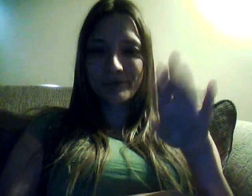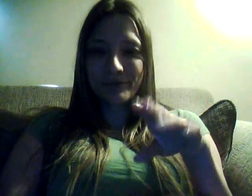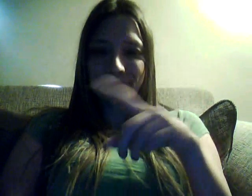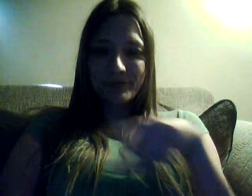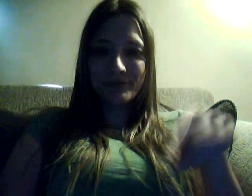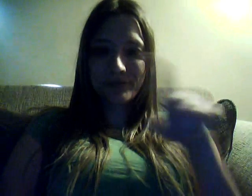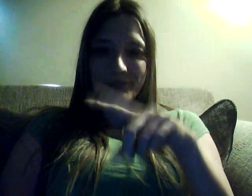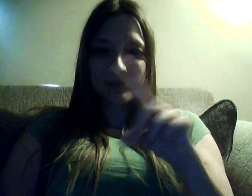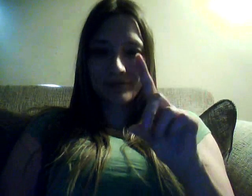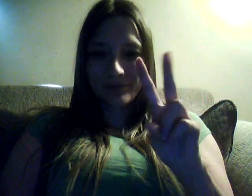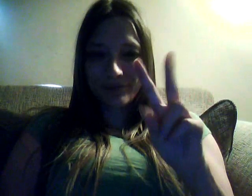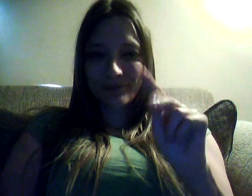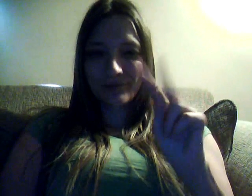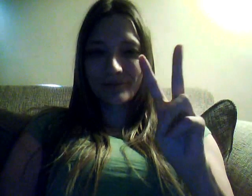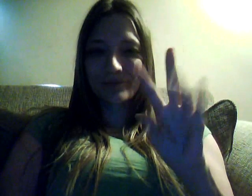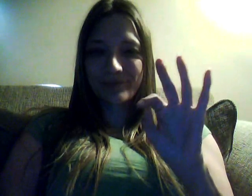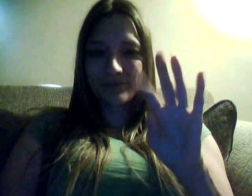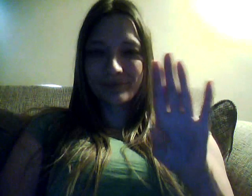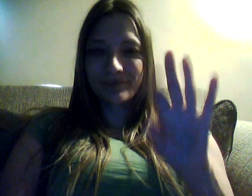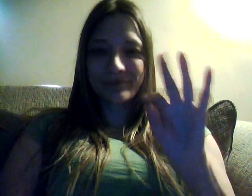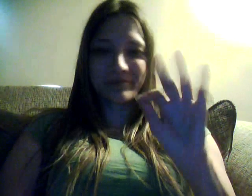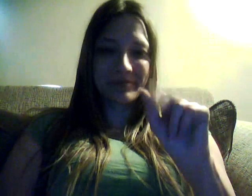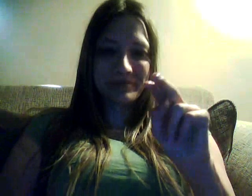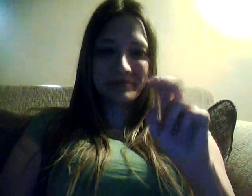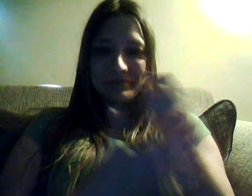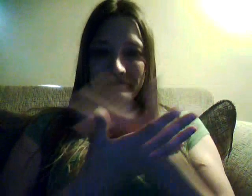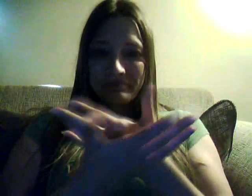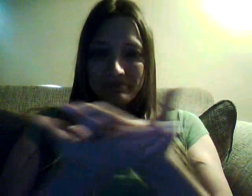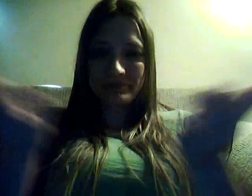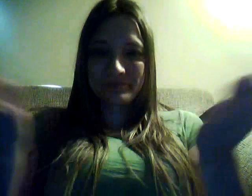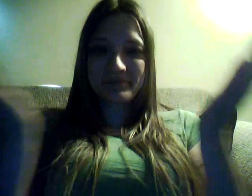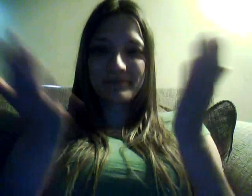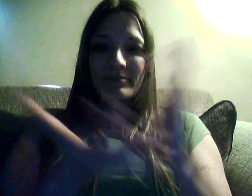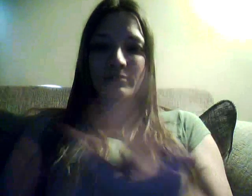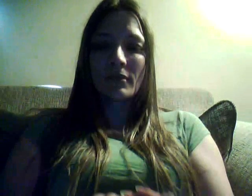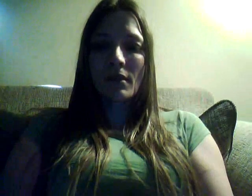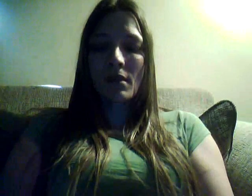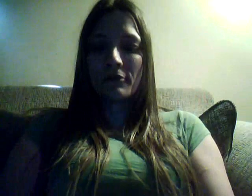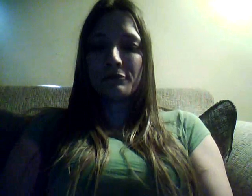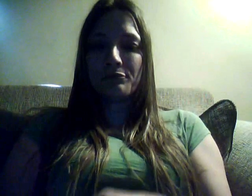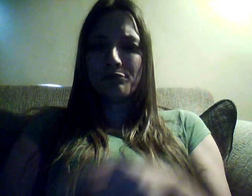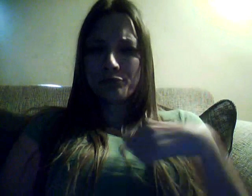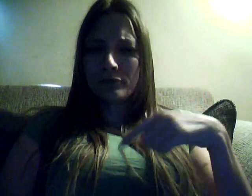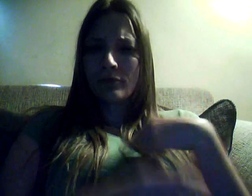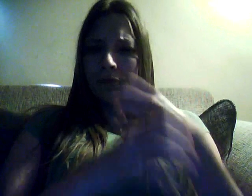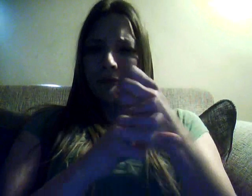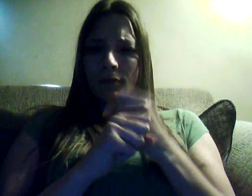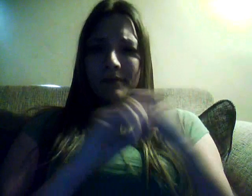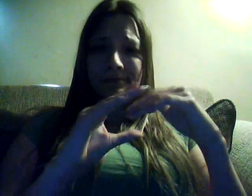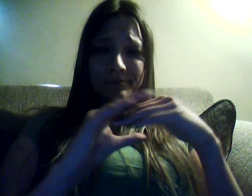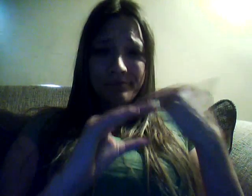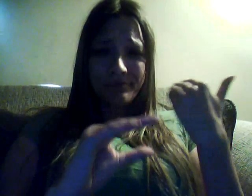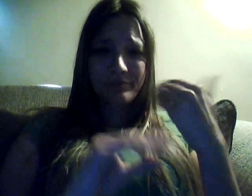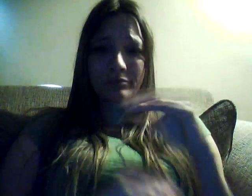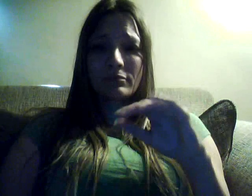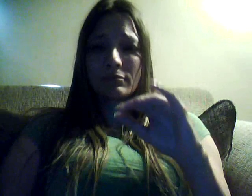she's 13 years old now. Oh, dang it! Well, I'm out of here. Goodbye, everyone. 13 years old?